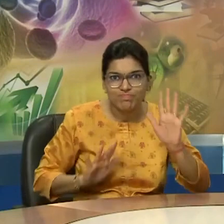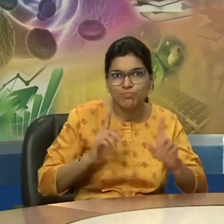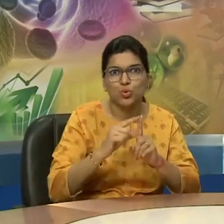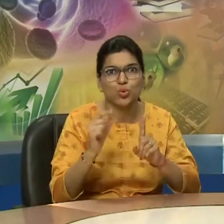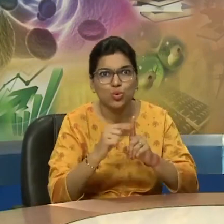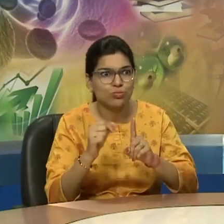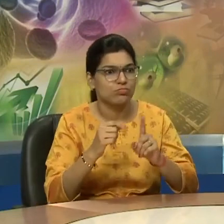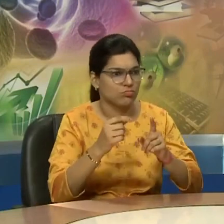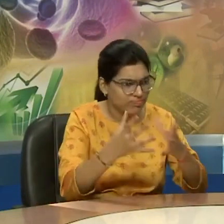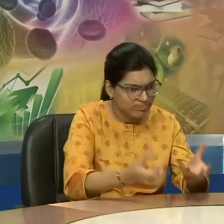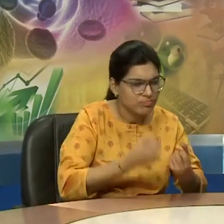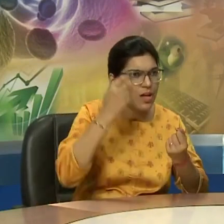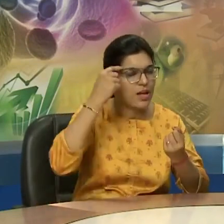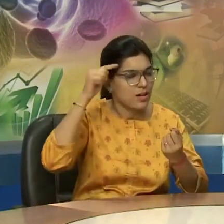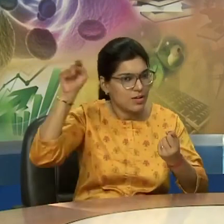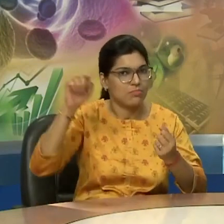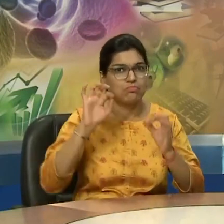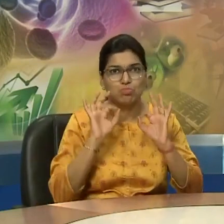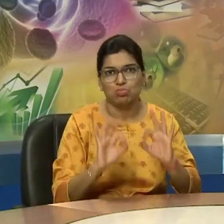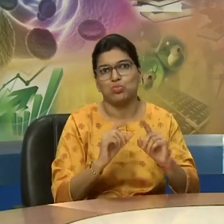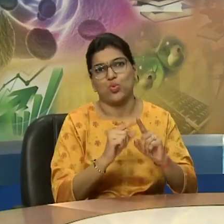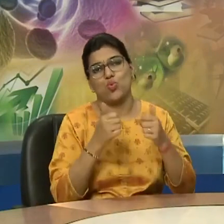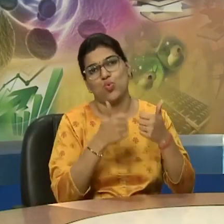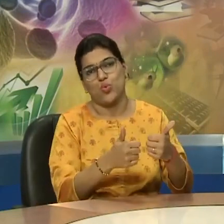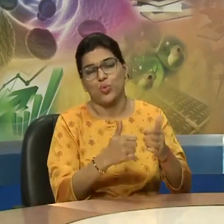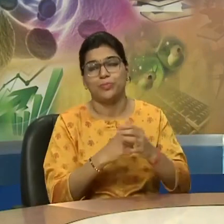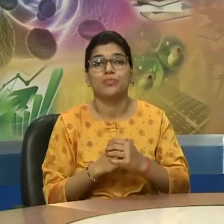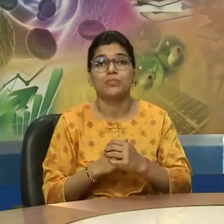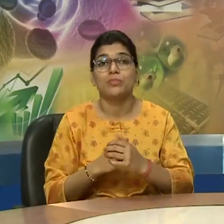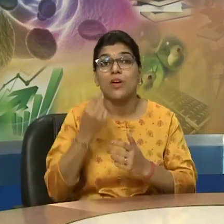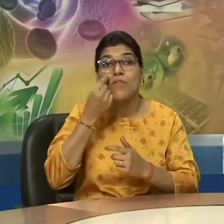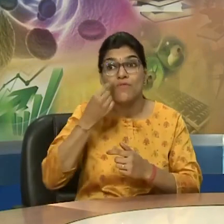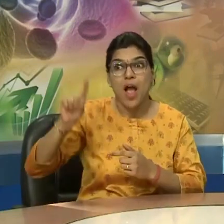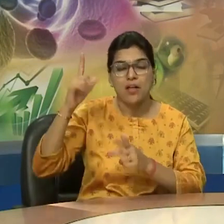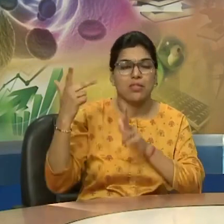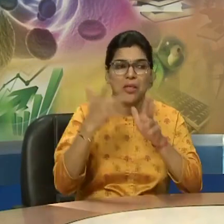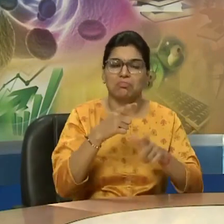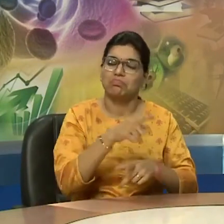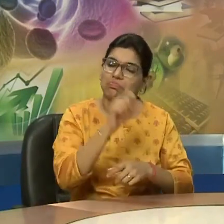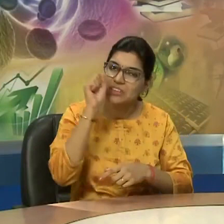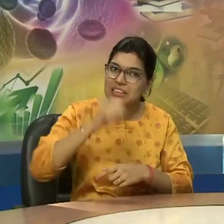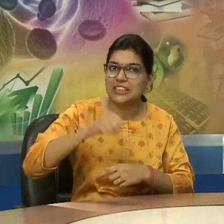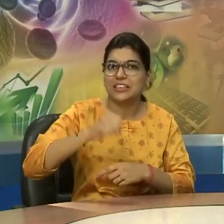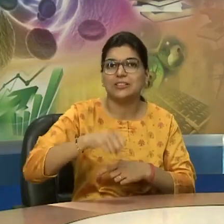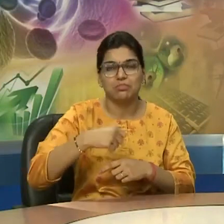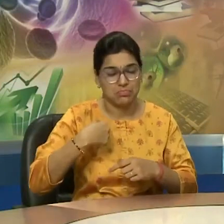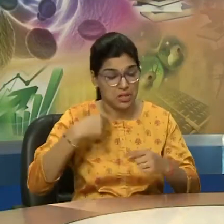Vembu. That's a fitting gesture on part of your school.